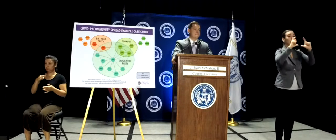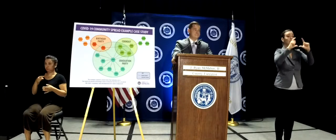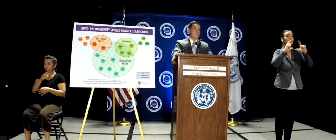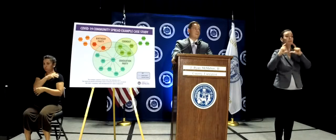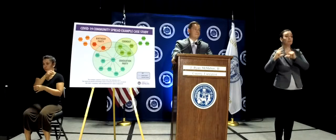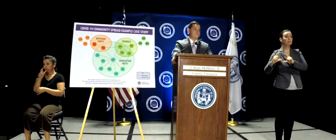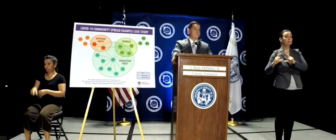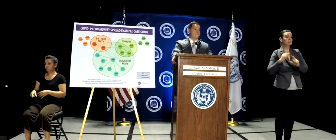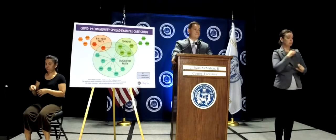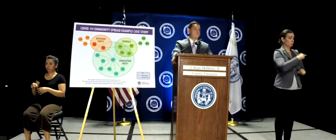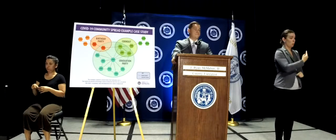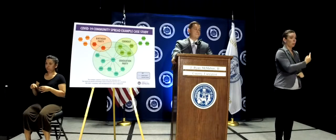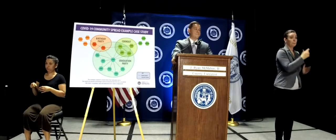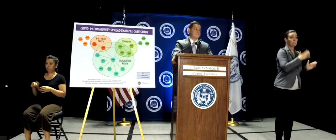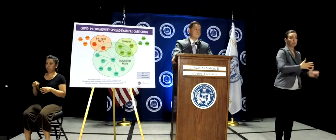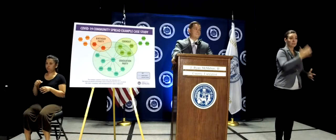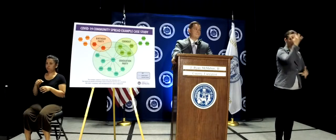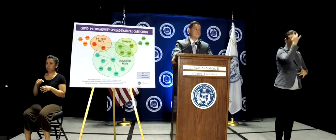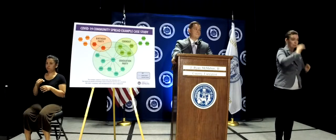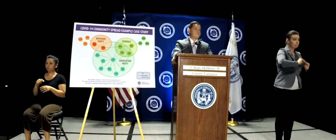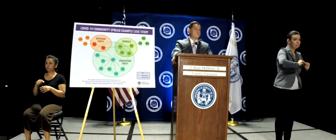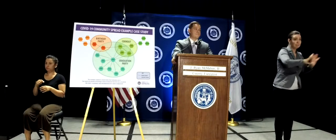A case. Yep. So